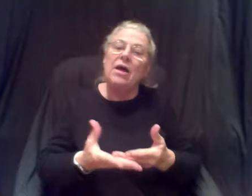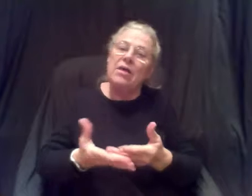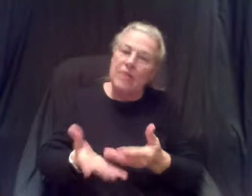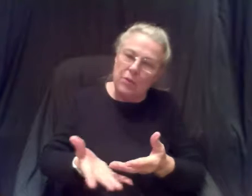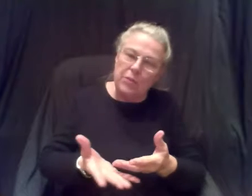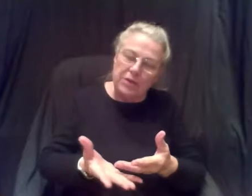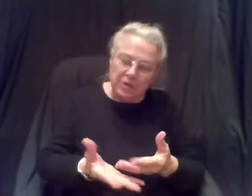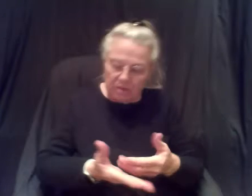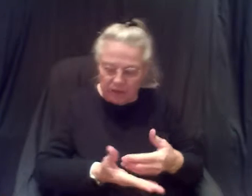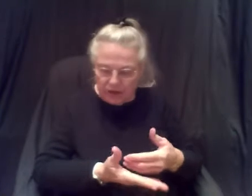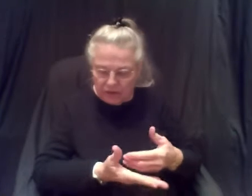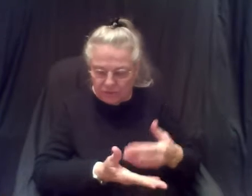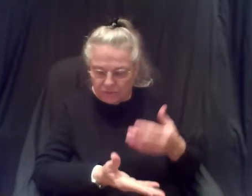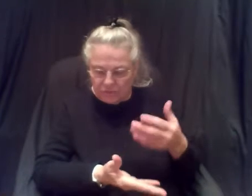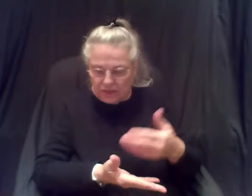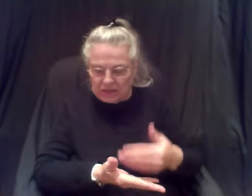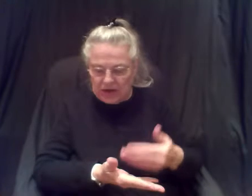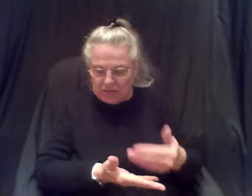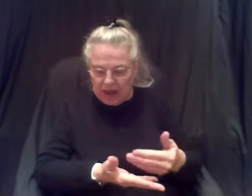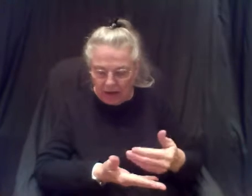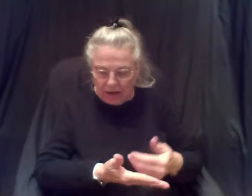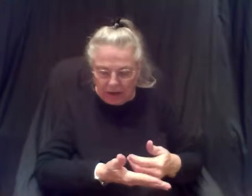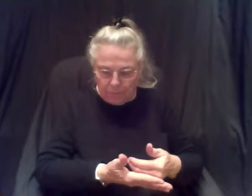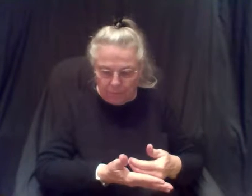that would be the Sea of Galilee.